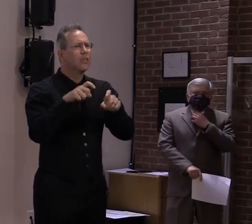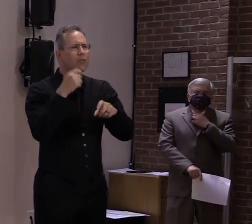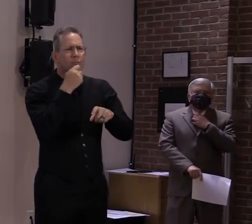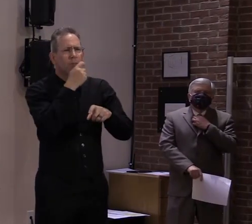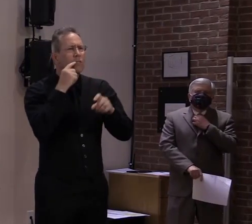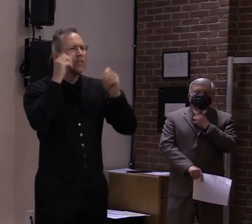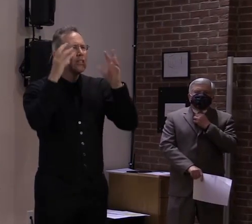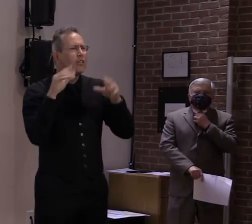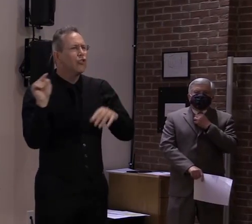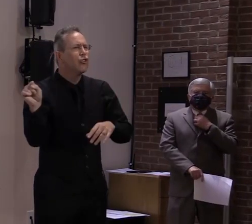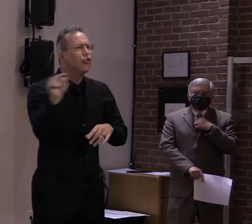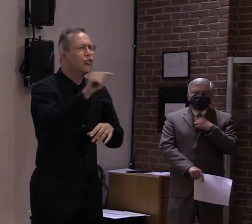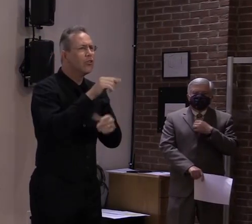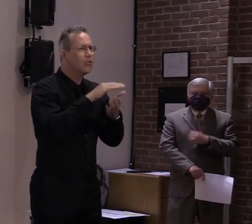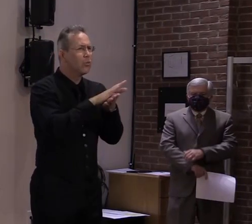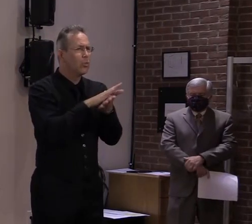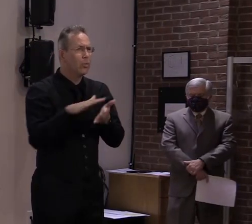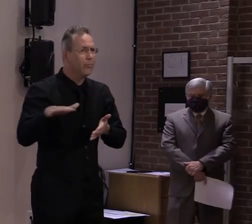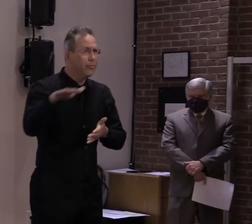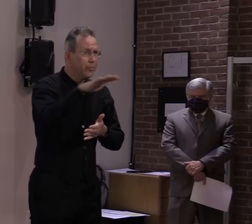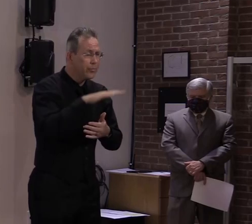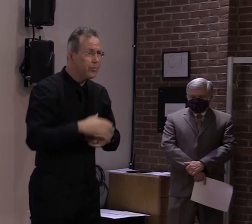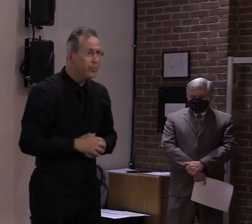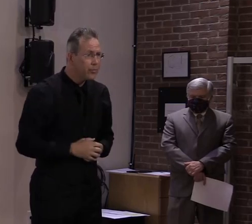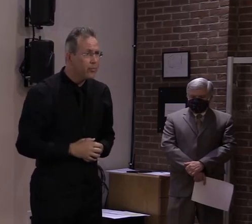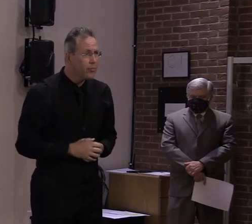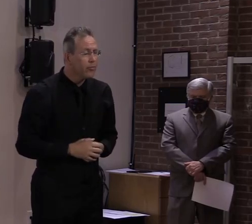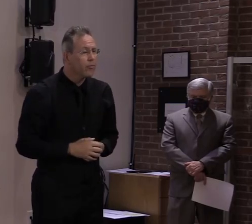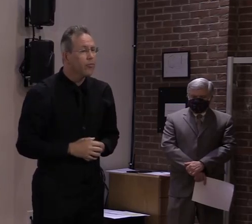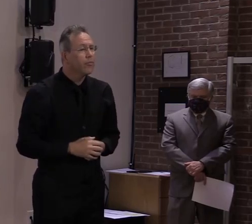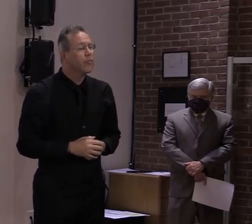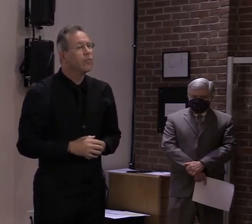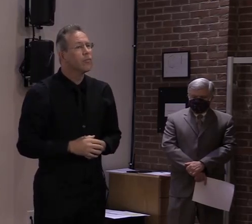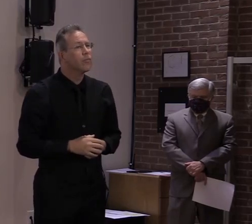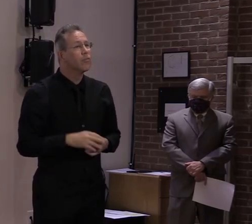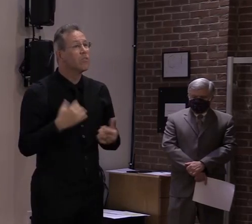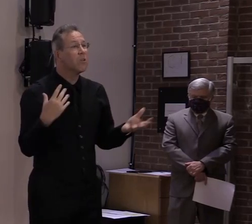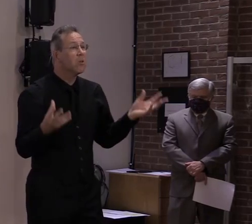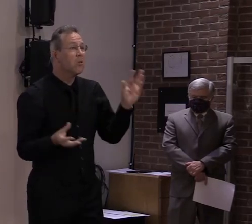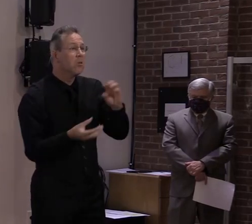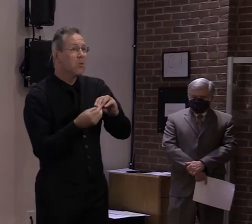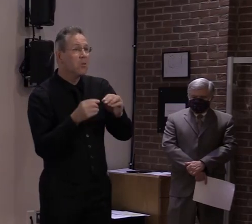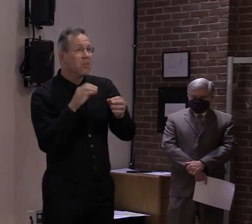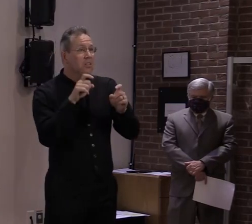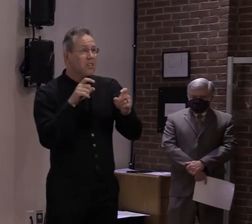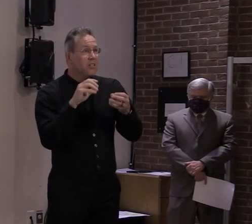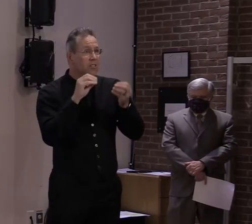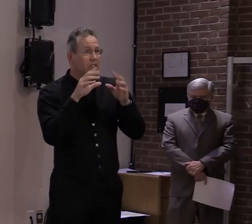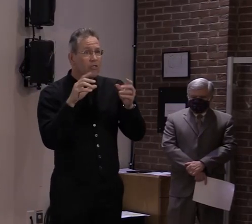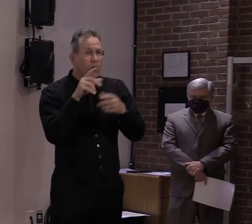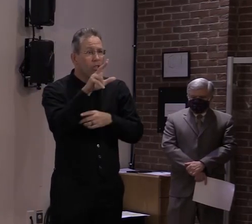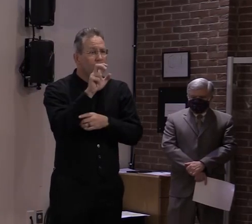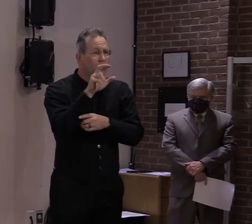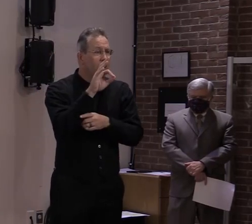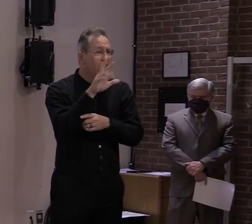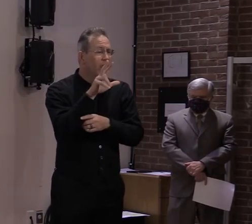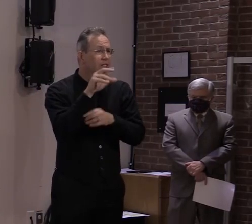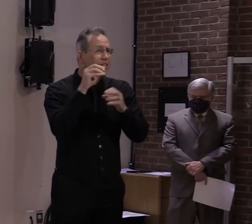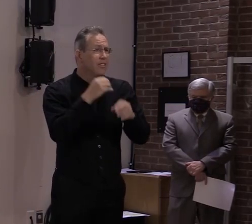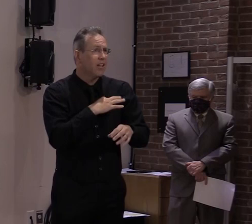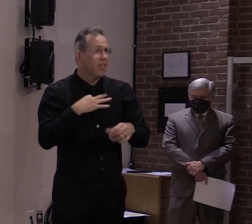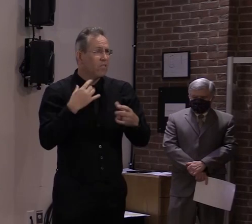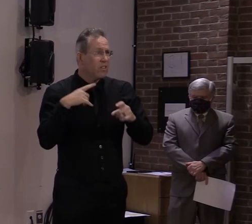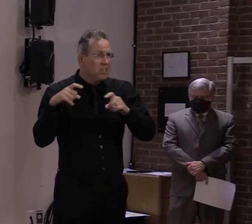week. The number of staff participating in the testing has dropped off, probably as a result of the success of our school vaccination